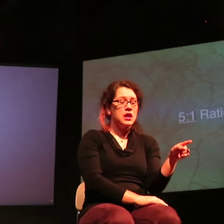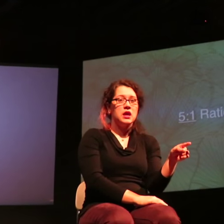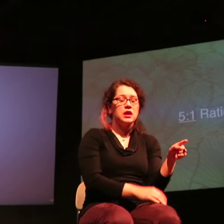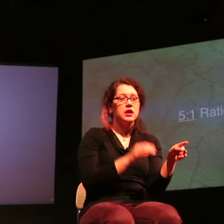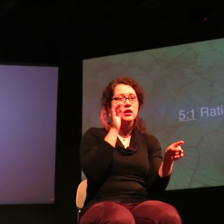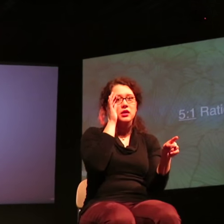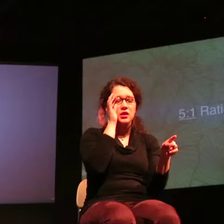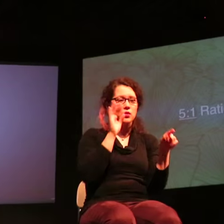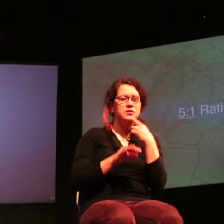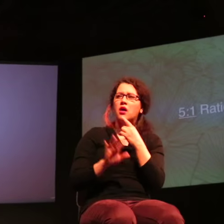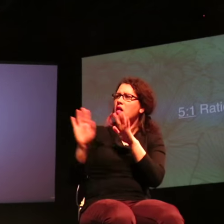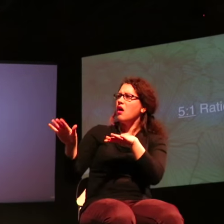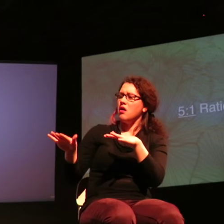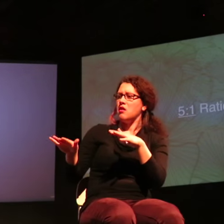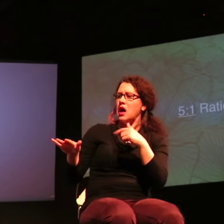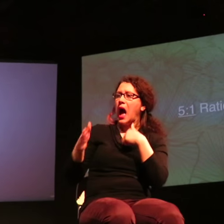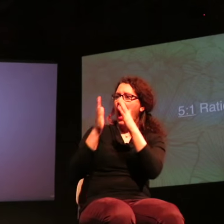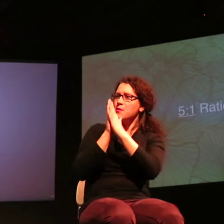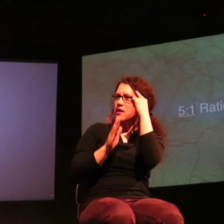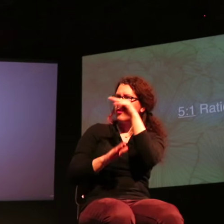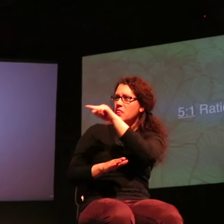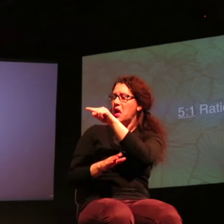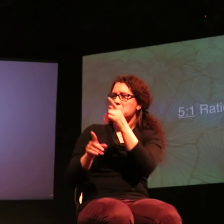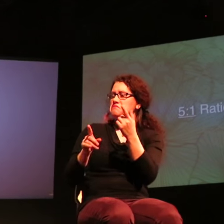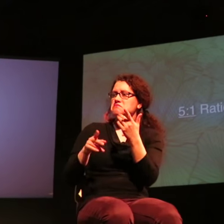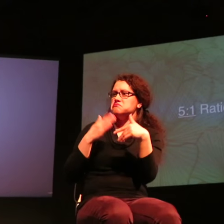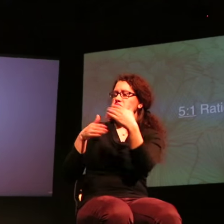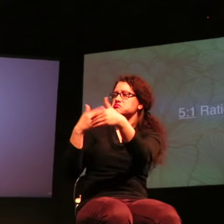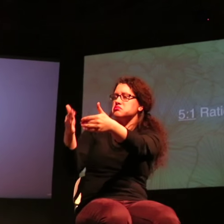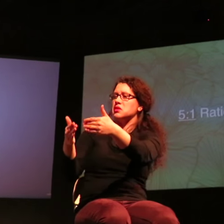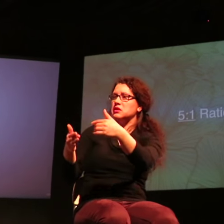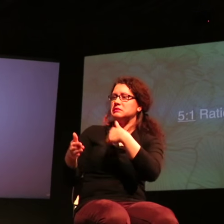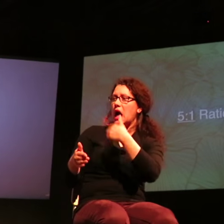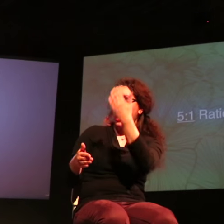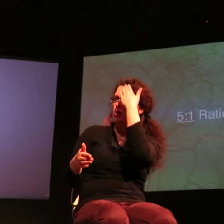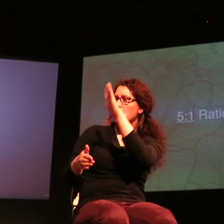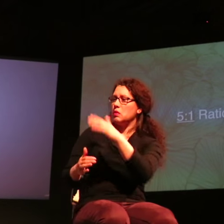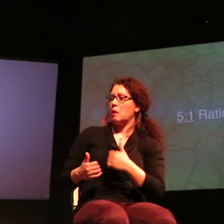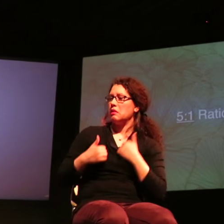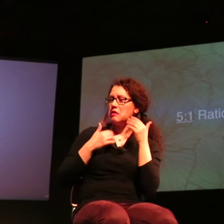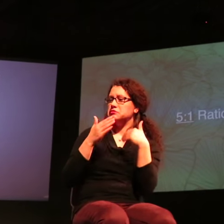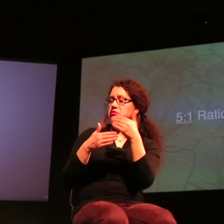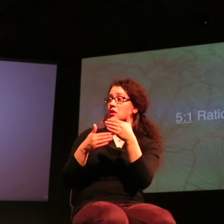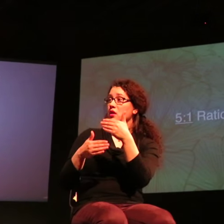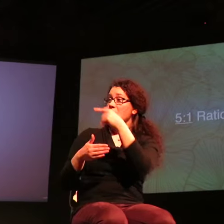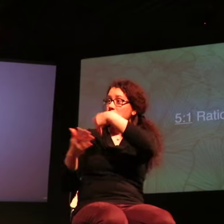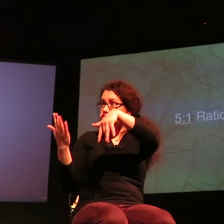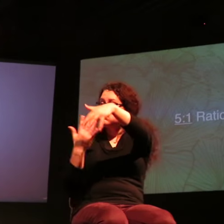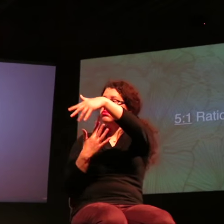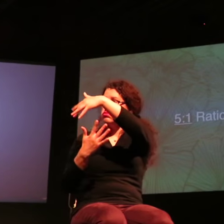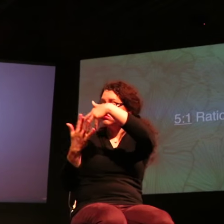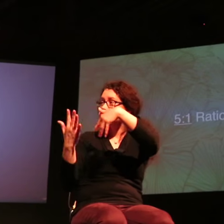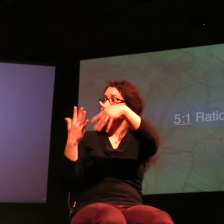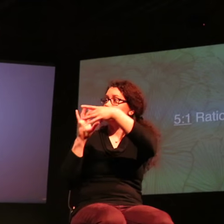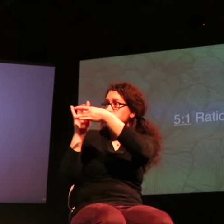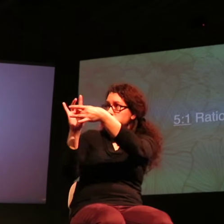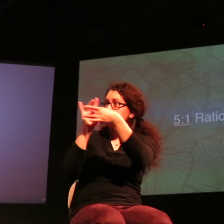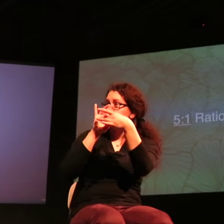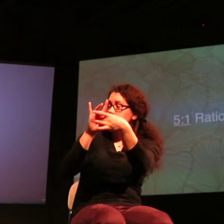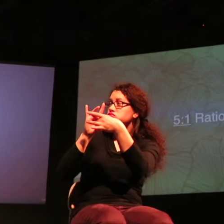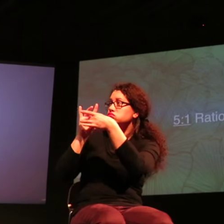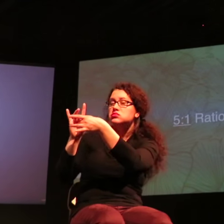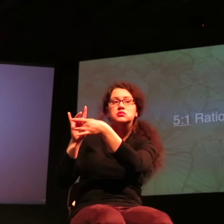beginning to say, oh, well, I pray for them regularly. I know what's going on with them, and they are interacting with me. Who